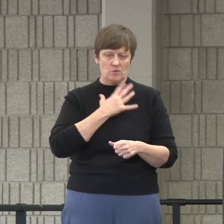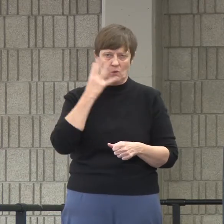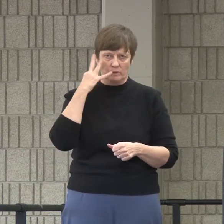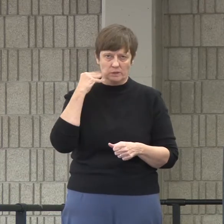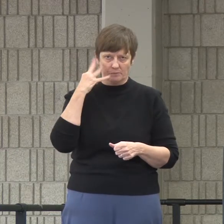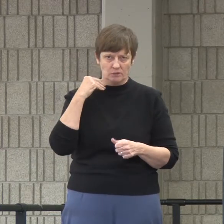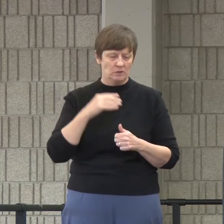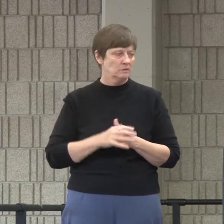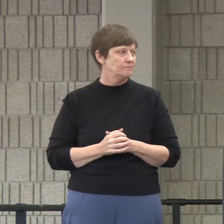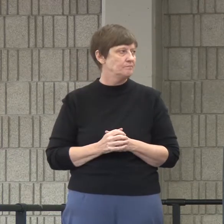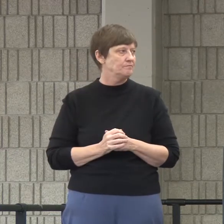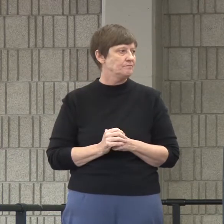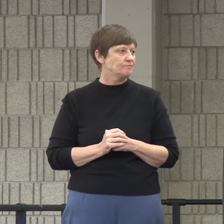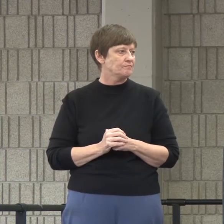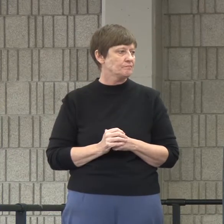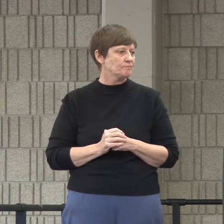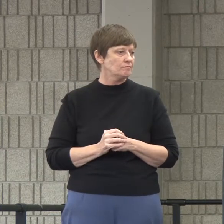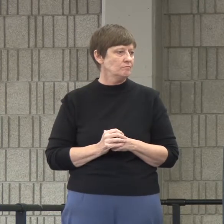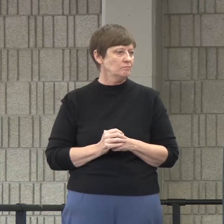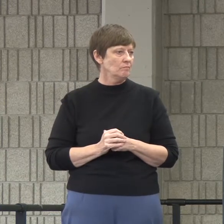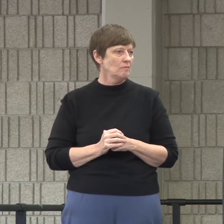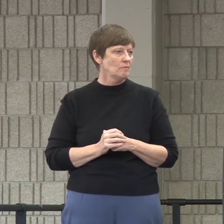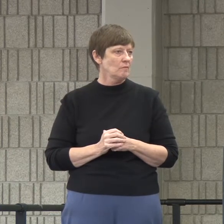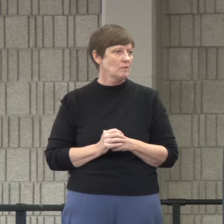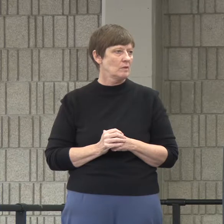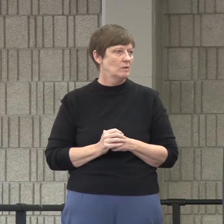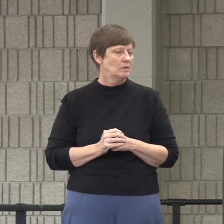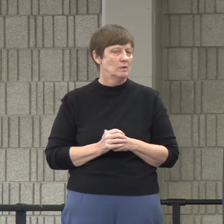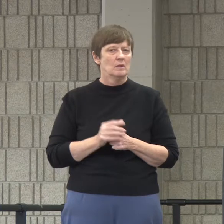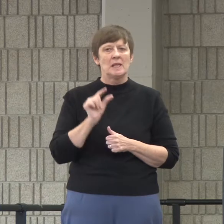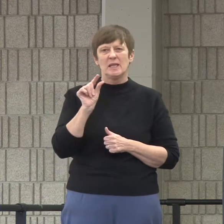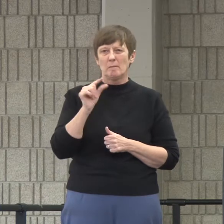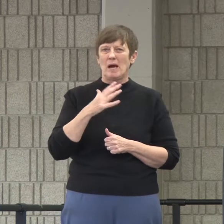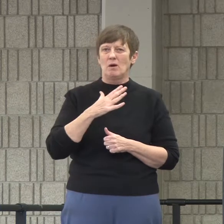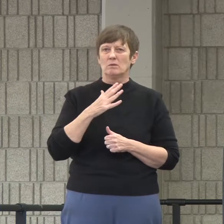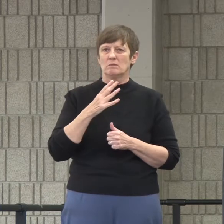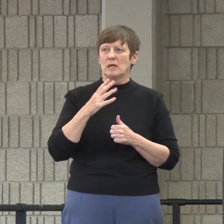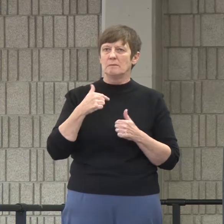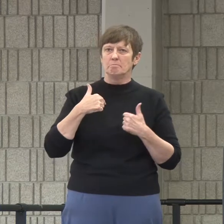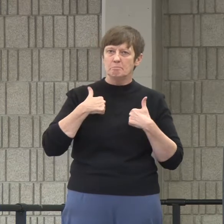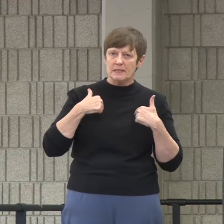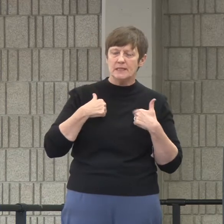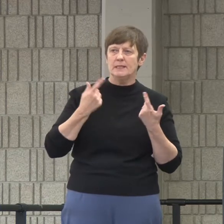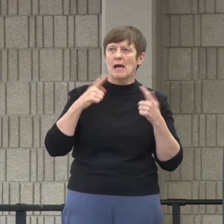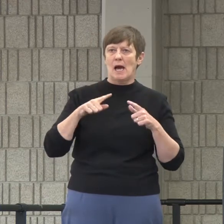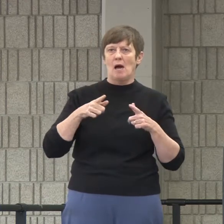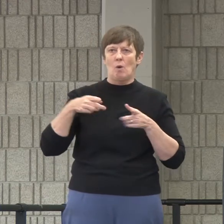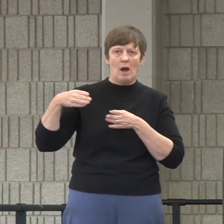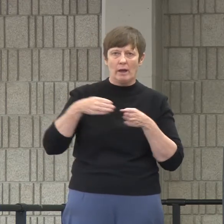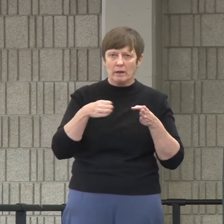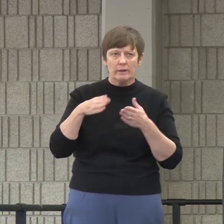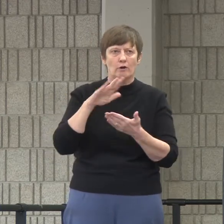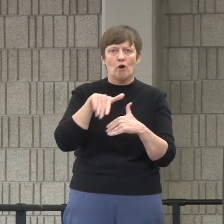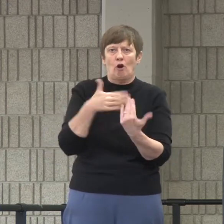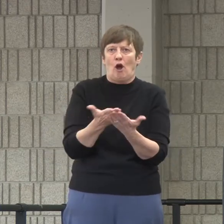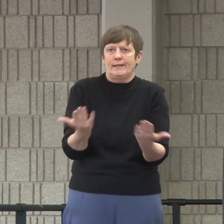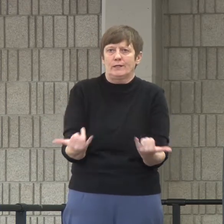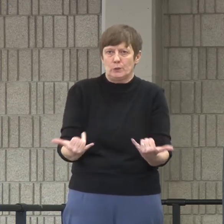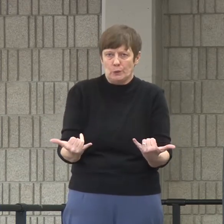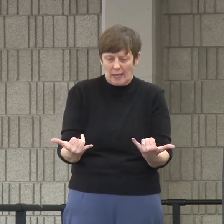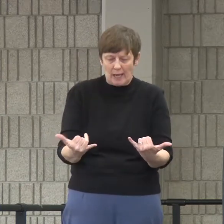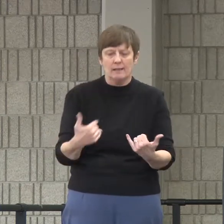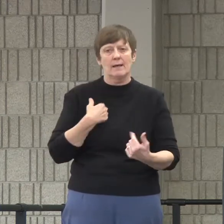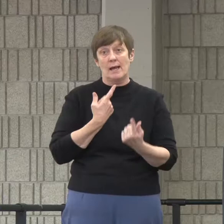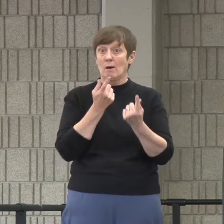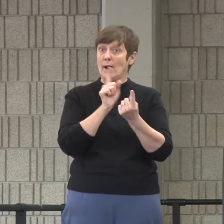experience. And I'm going to talk a little bit about my path to today and how I met